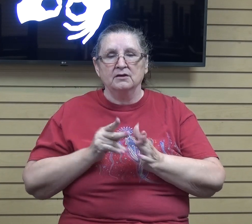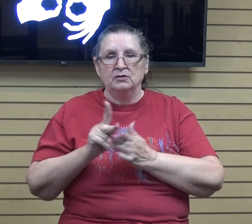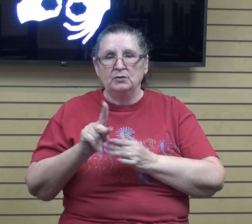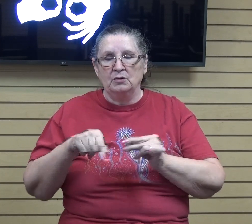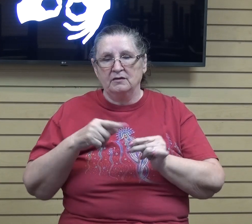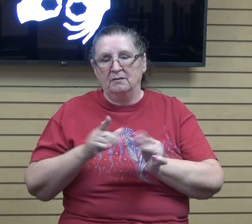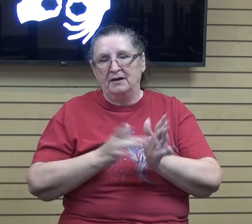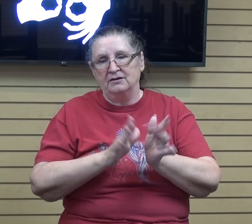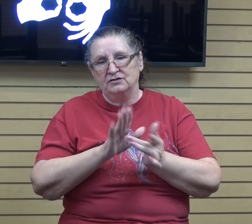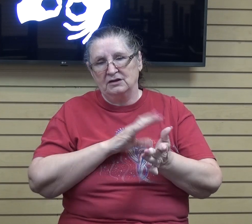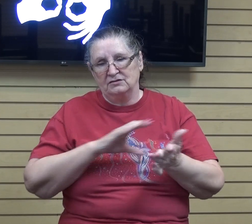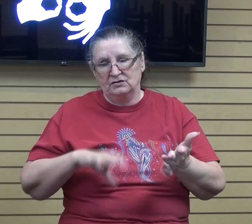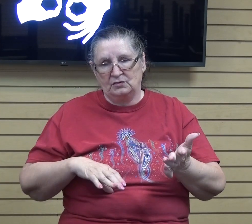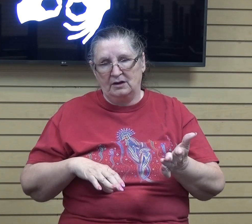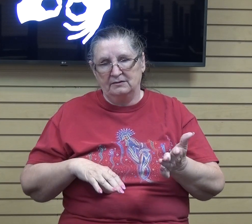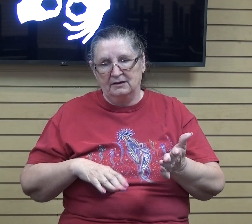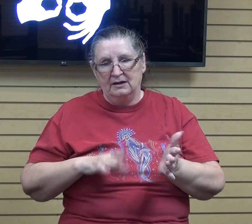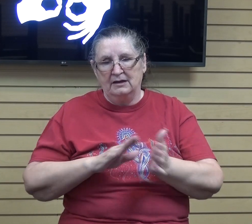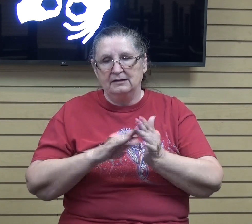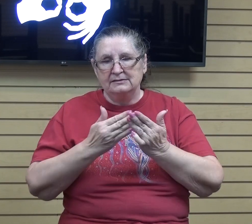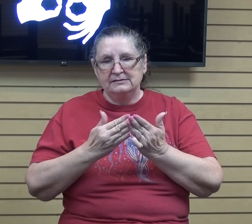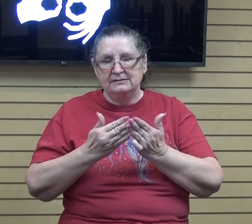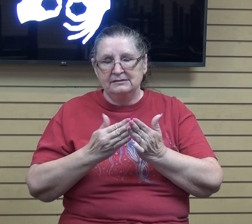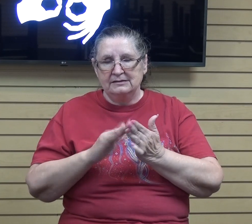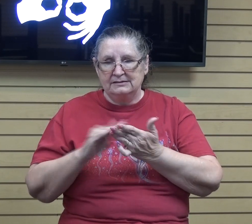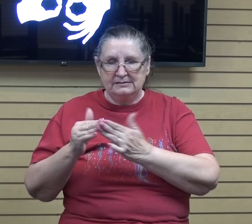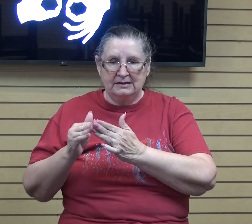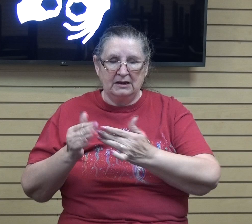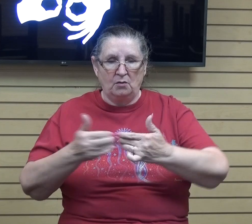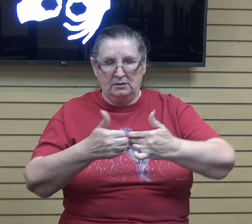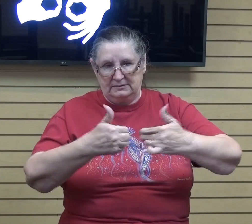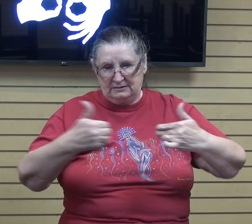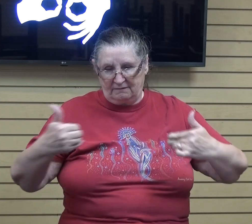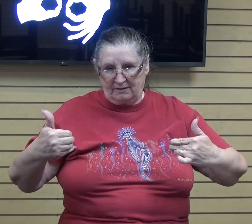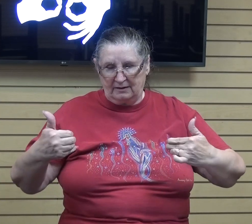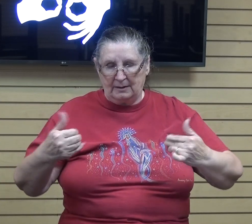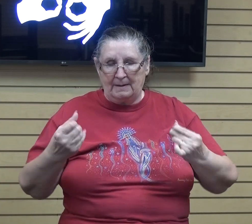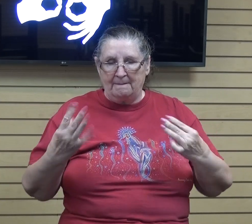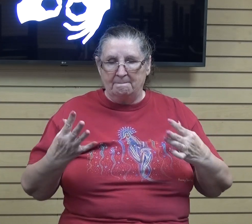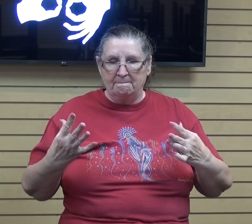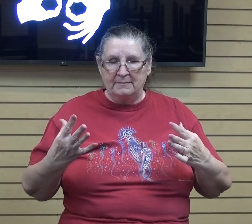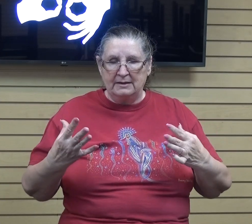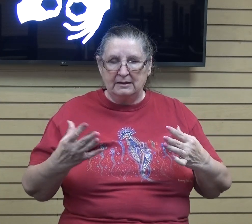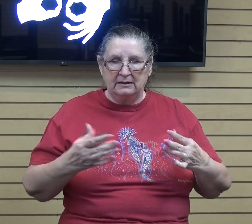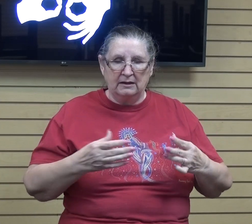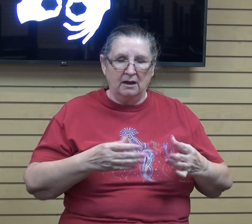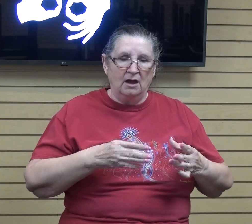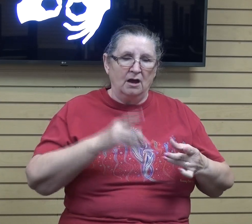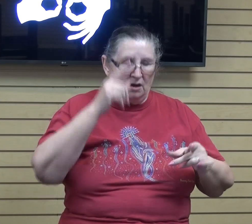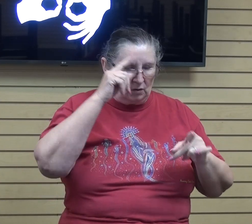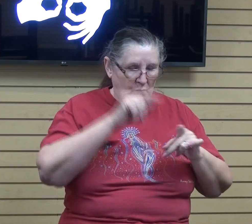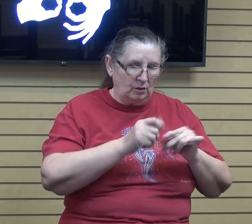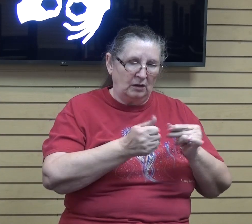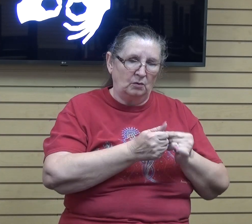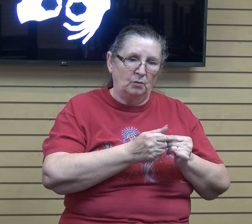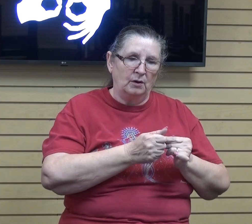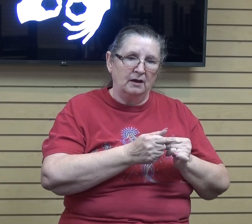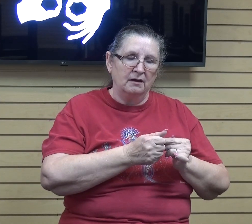And the city had actually become divided, the Bible tells us. Many had sided with the Jews and many with Paul and